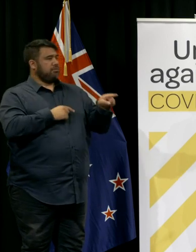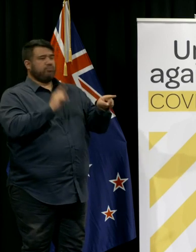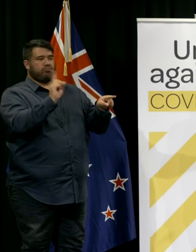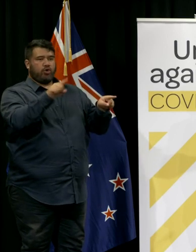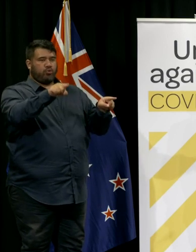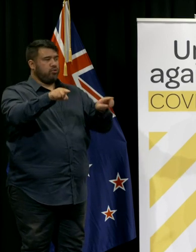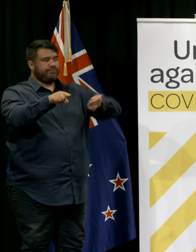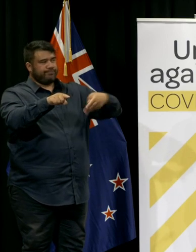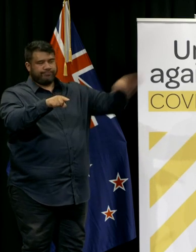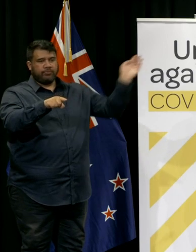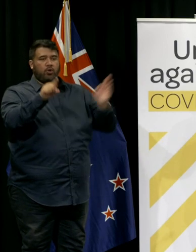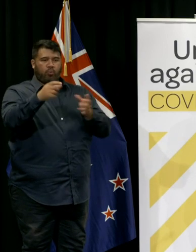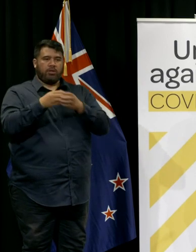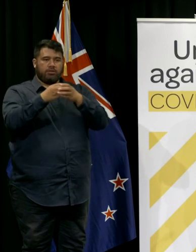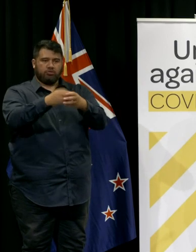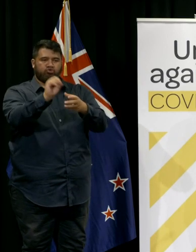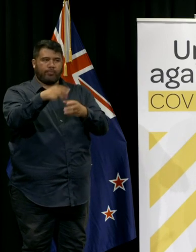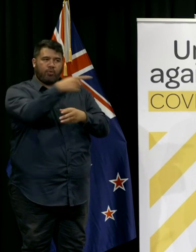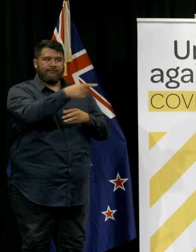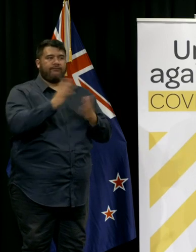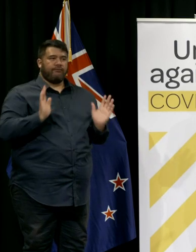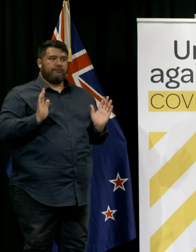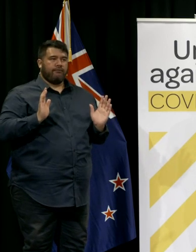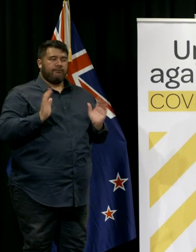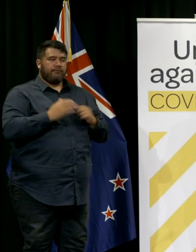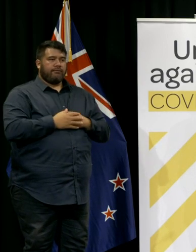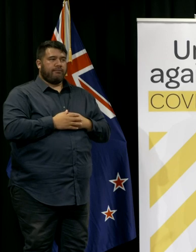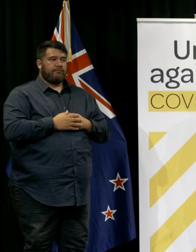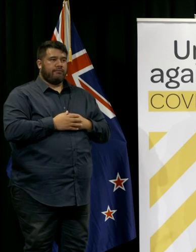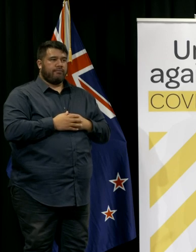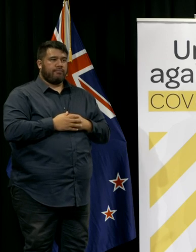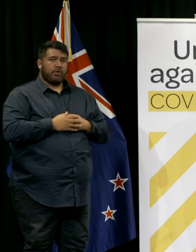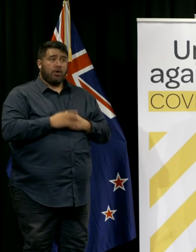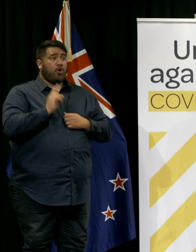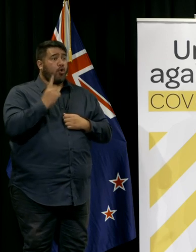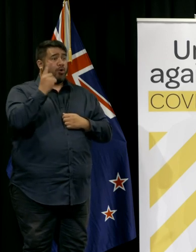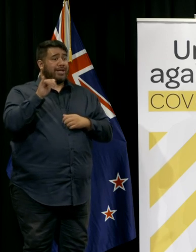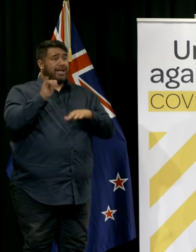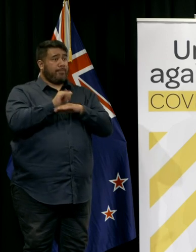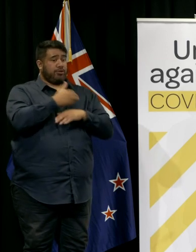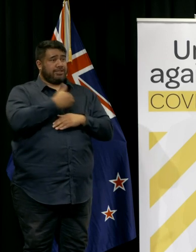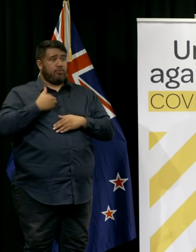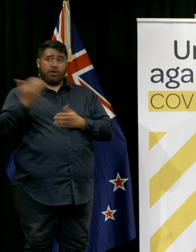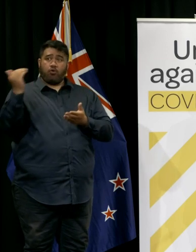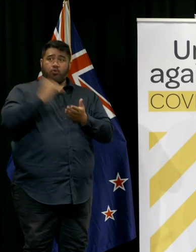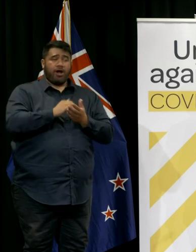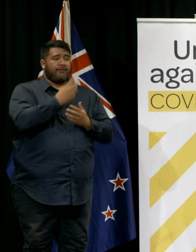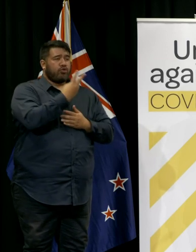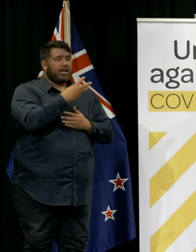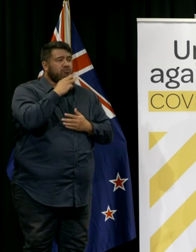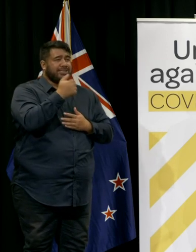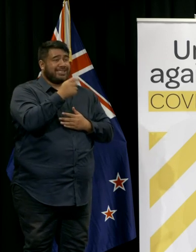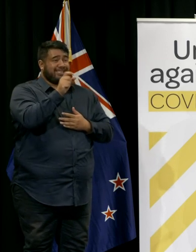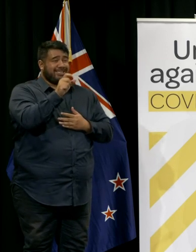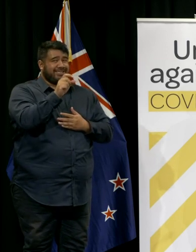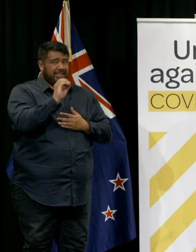we keep everyone else safe. We've had 360 people through Auckland Airport this morning. That process